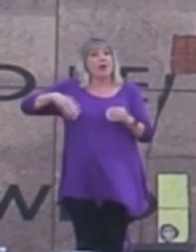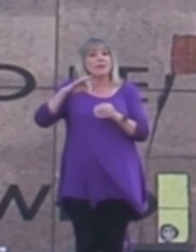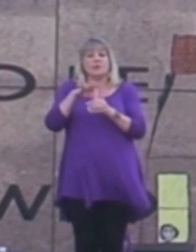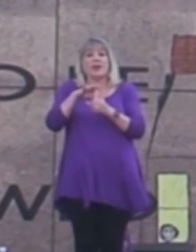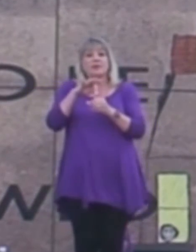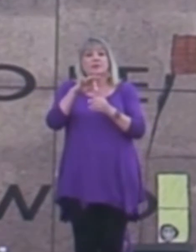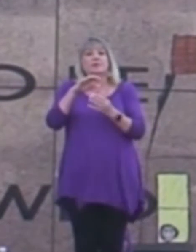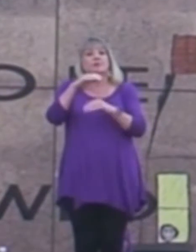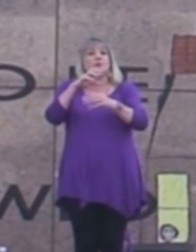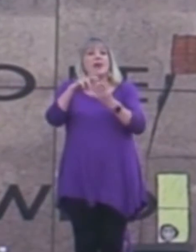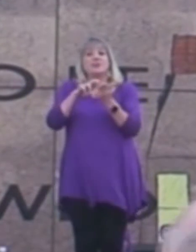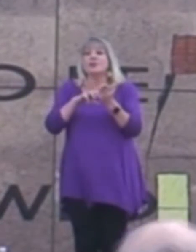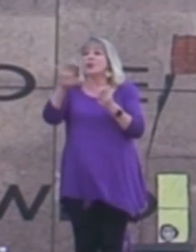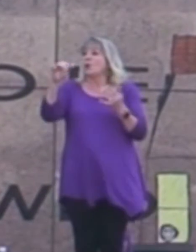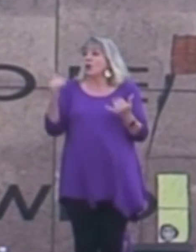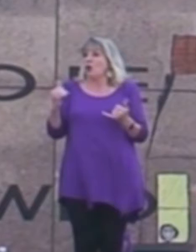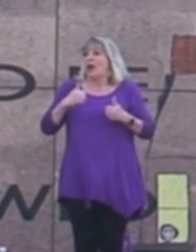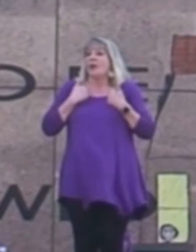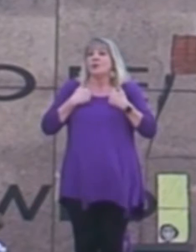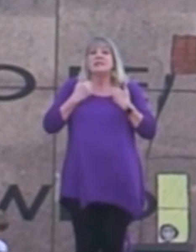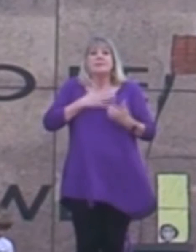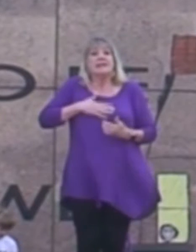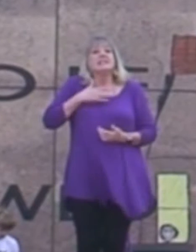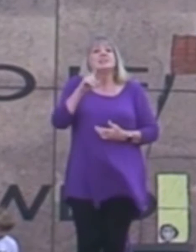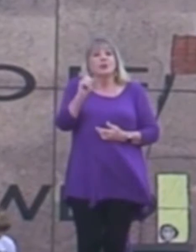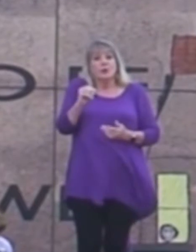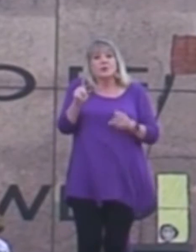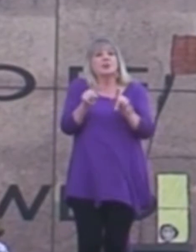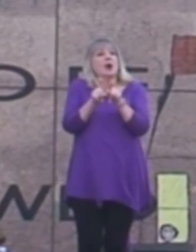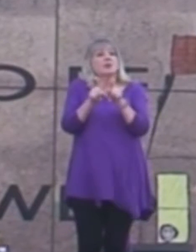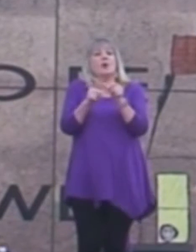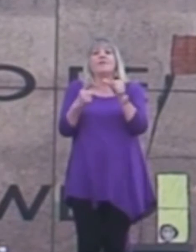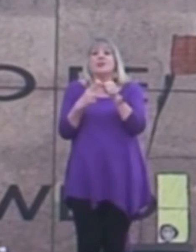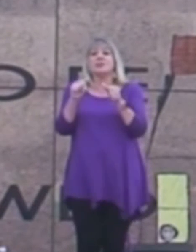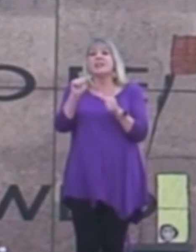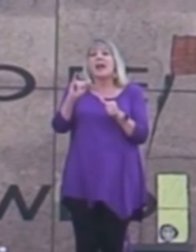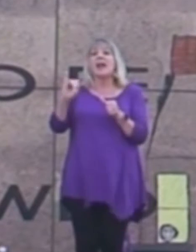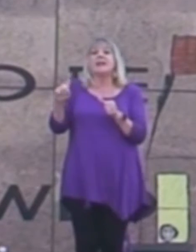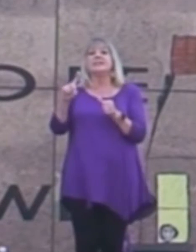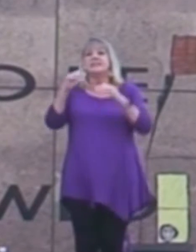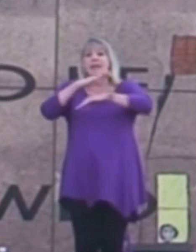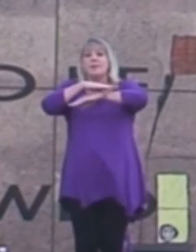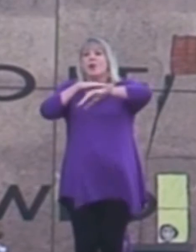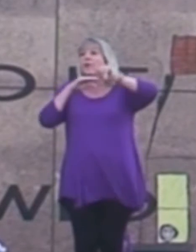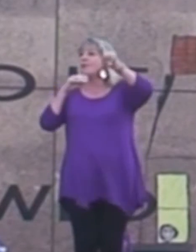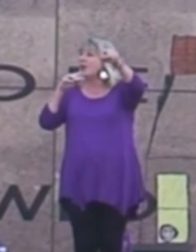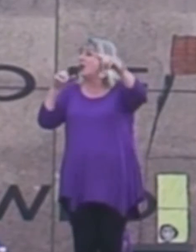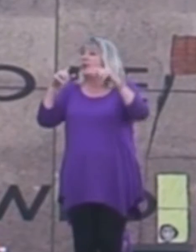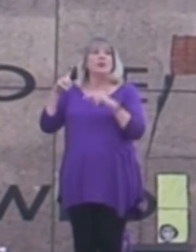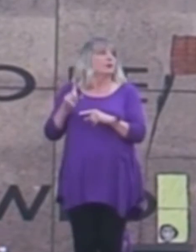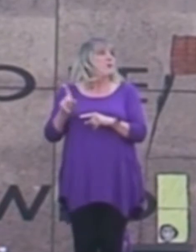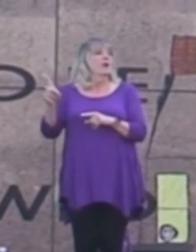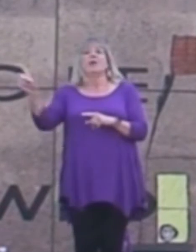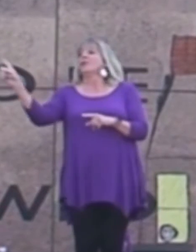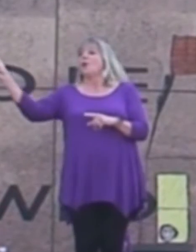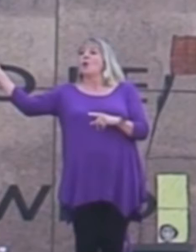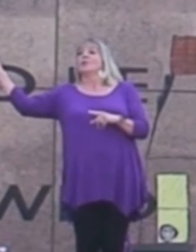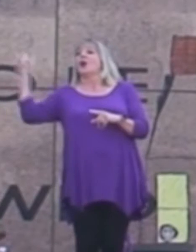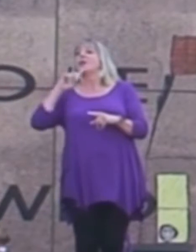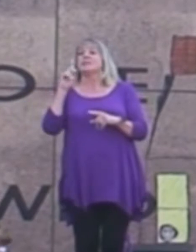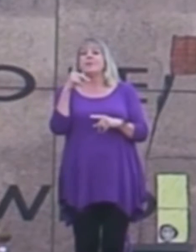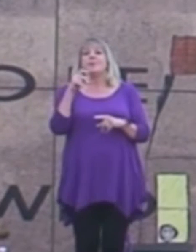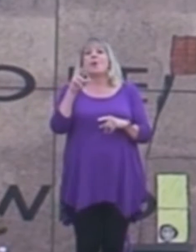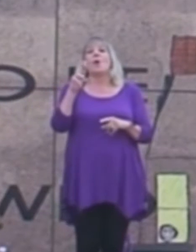your current address. So please do. There's also a first aid table over there. And over around the corner there are some